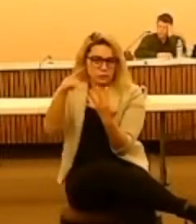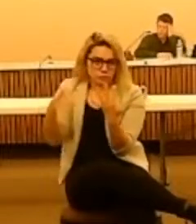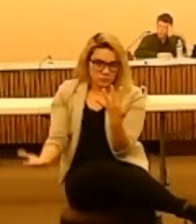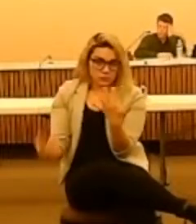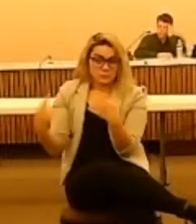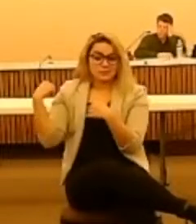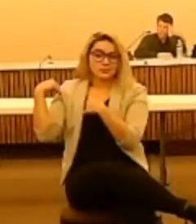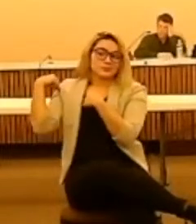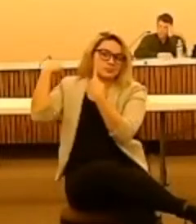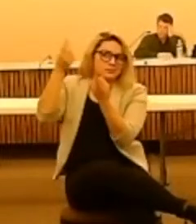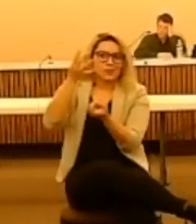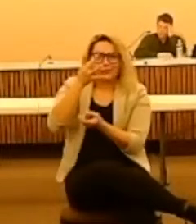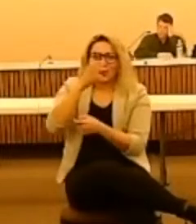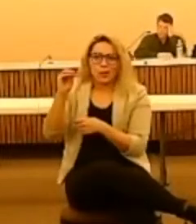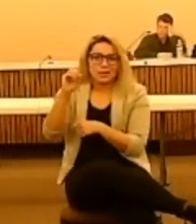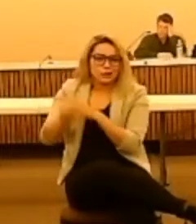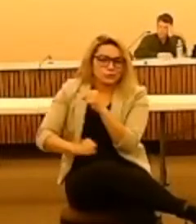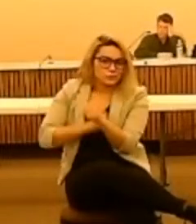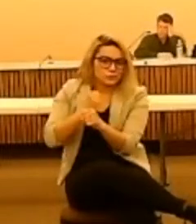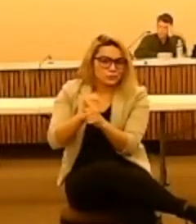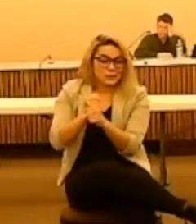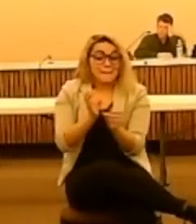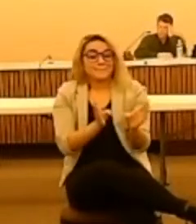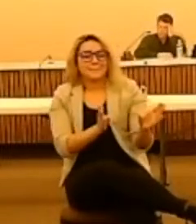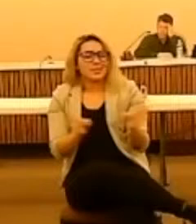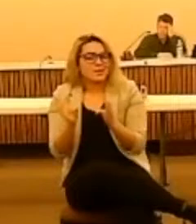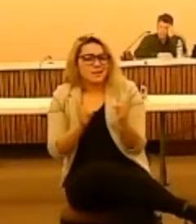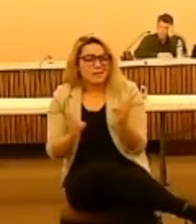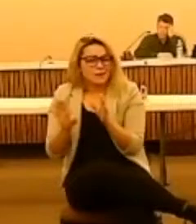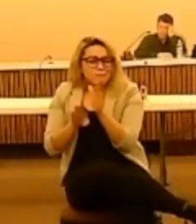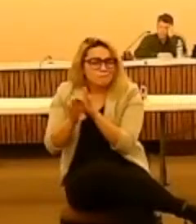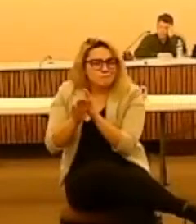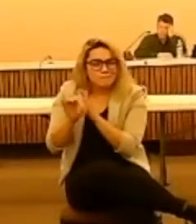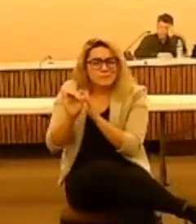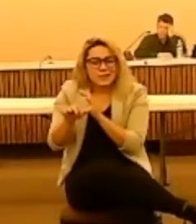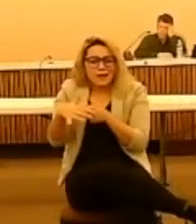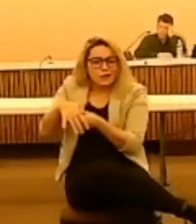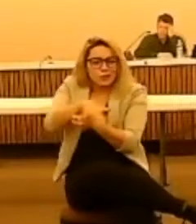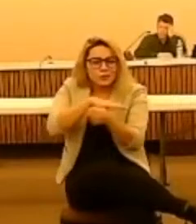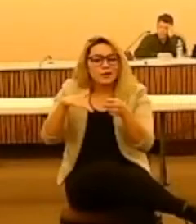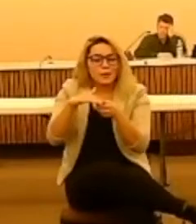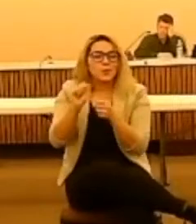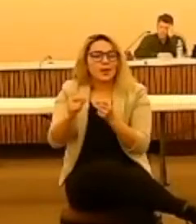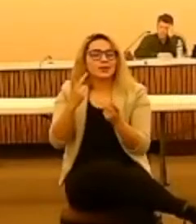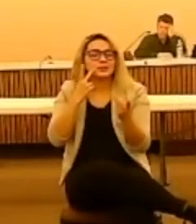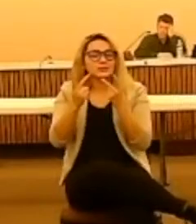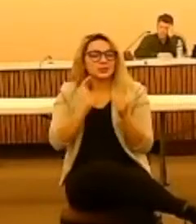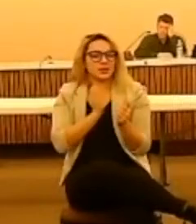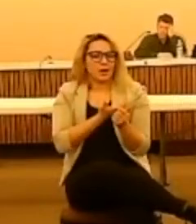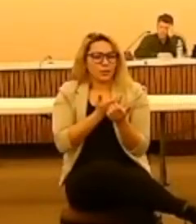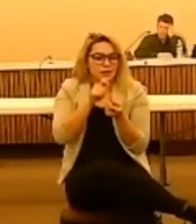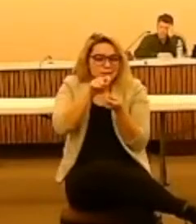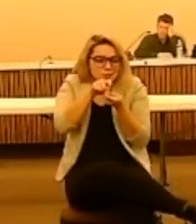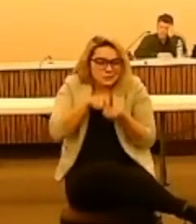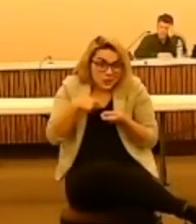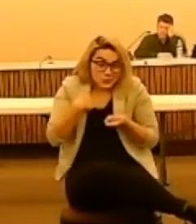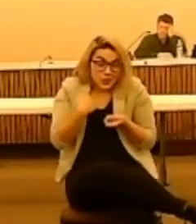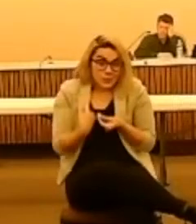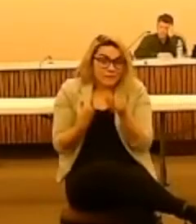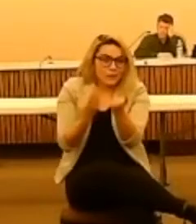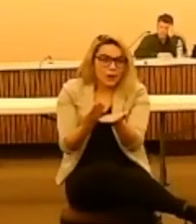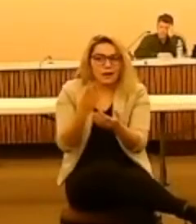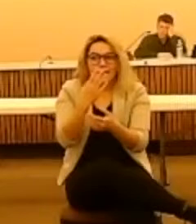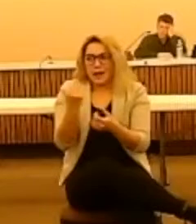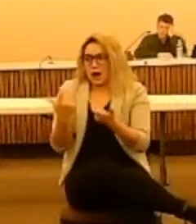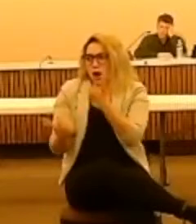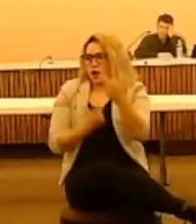plus years, the PUD, the overall Riverton PUD, and you can see it in the materials we've submitted, also the very large drawing that's